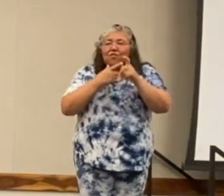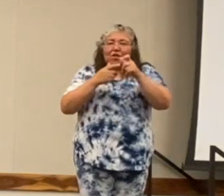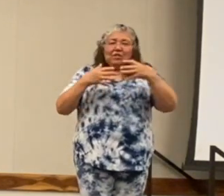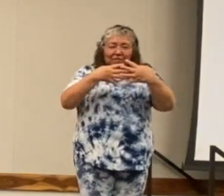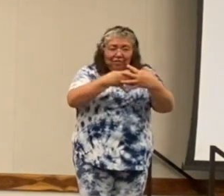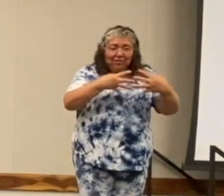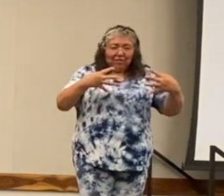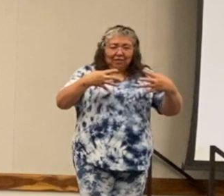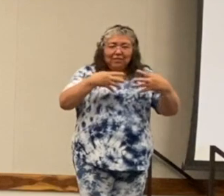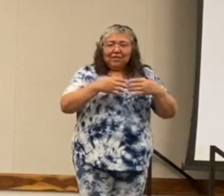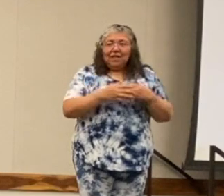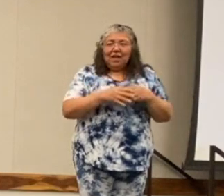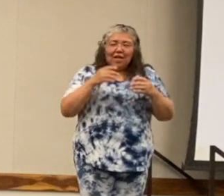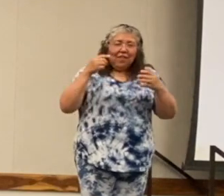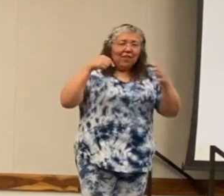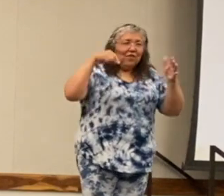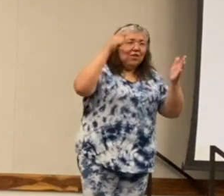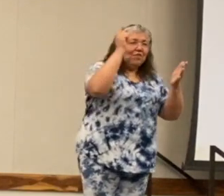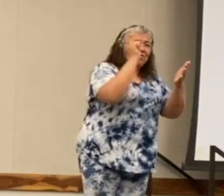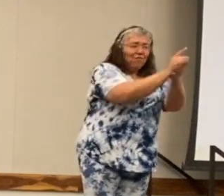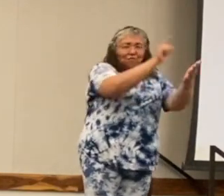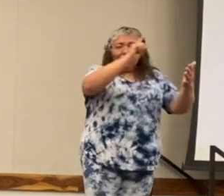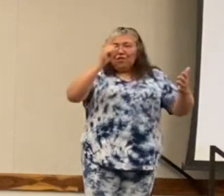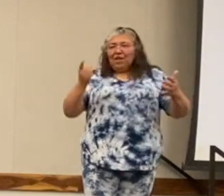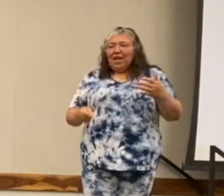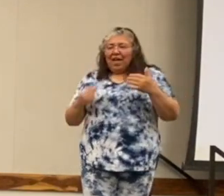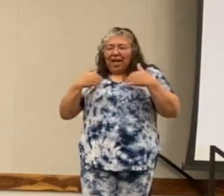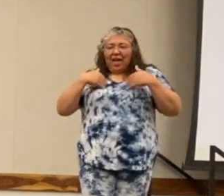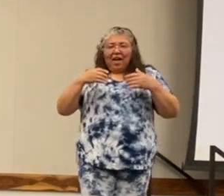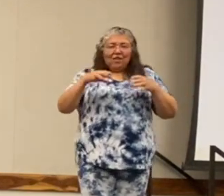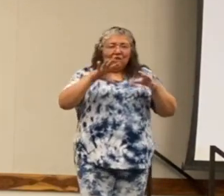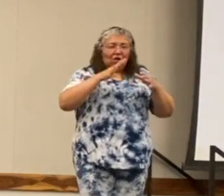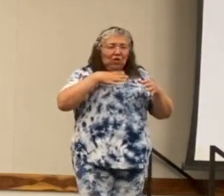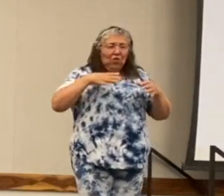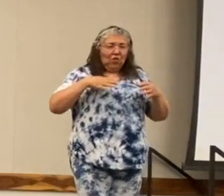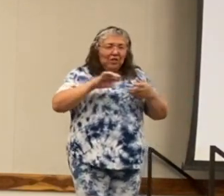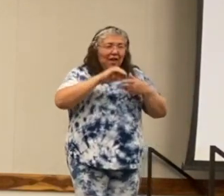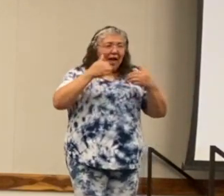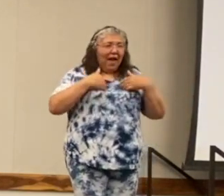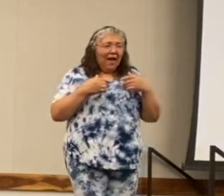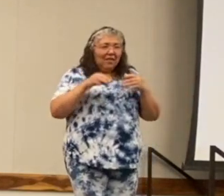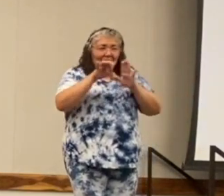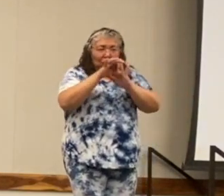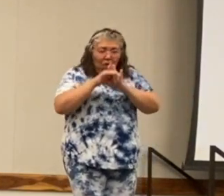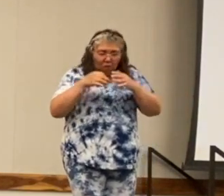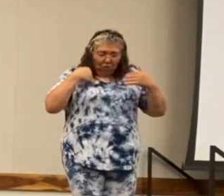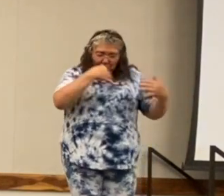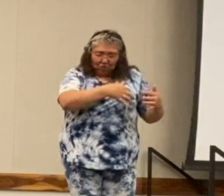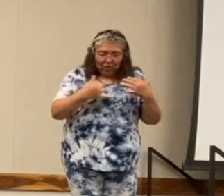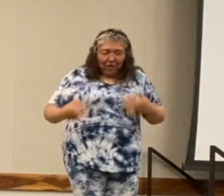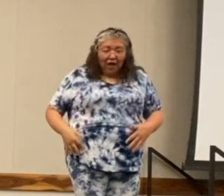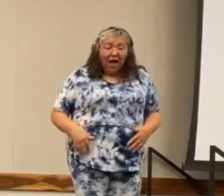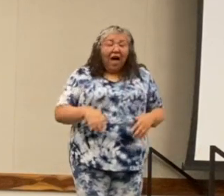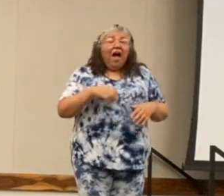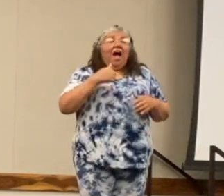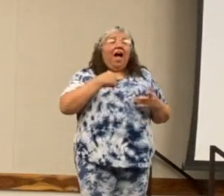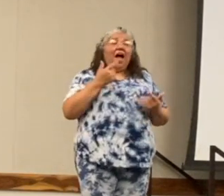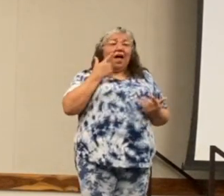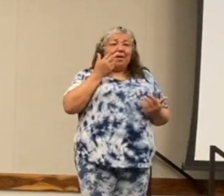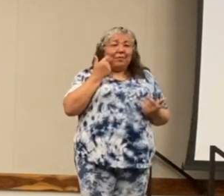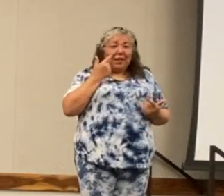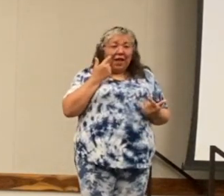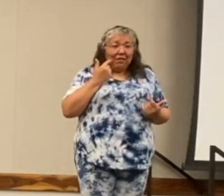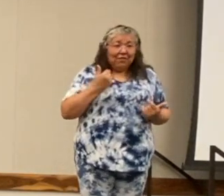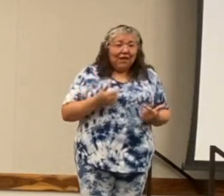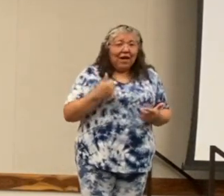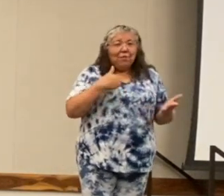the barbed wire, ricochets it back, cuts his clothes. He's got barbed wire holes all over him. Now I'm starting to laugh, right? I